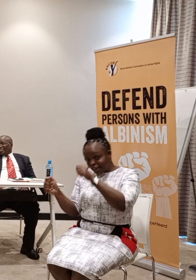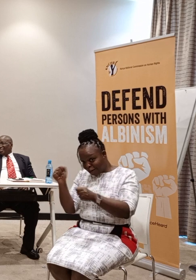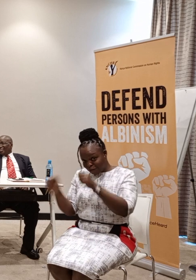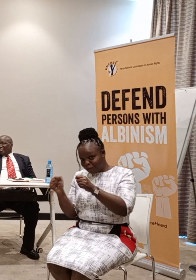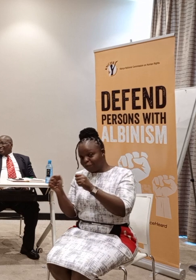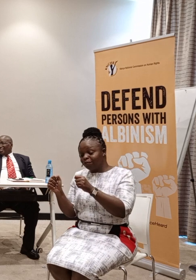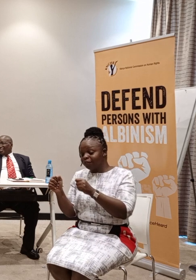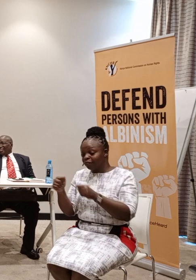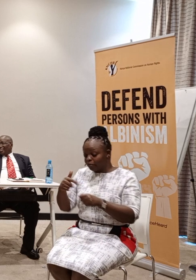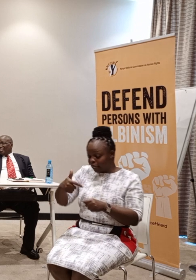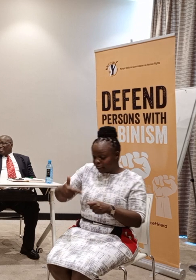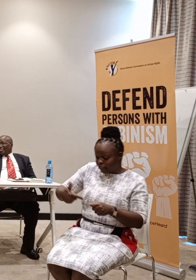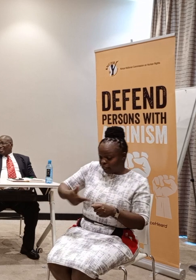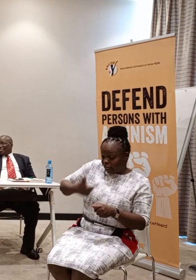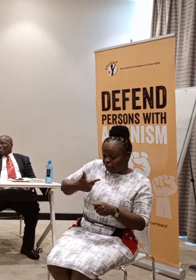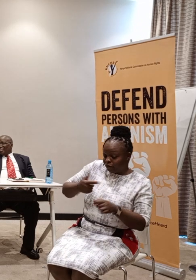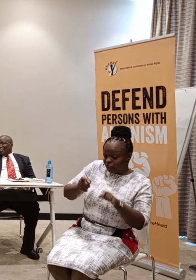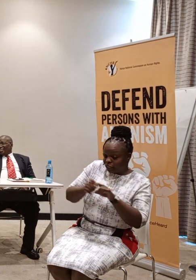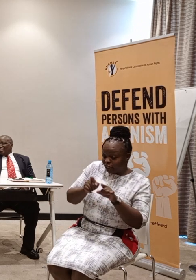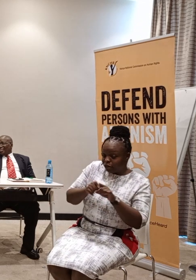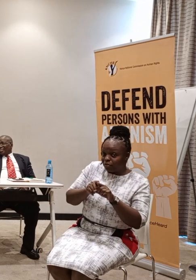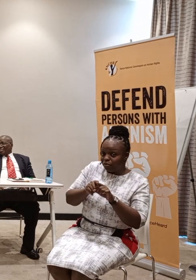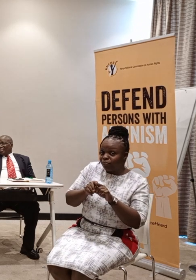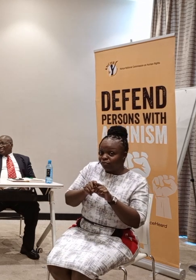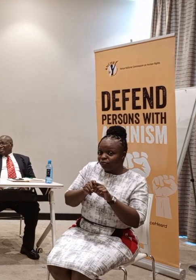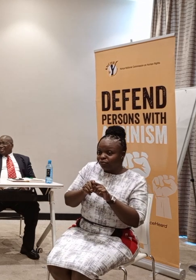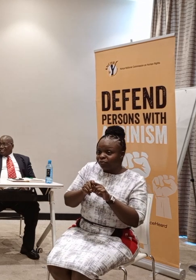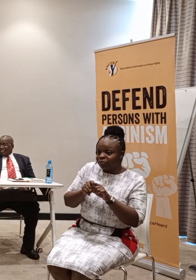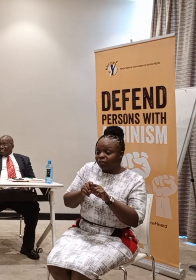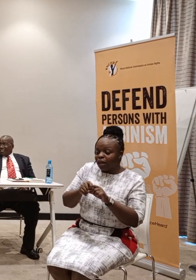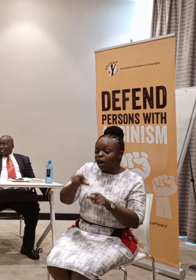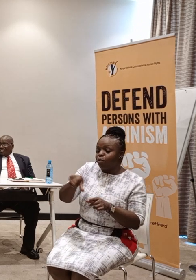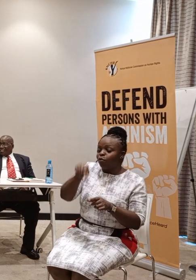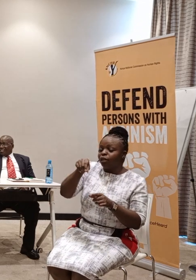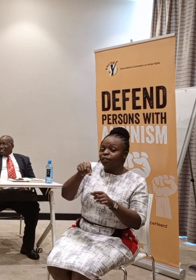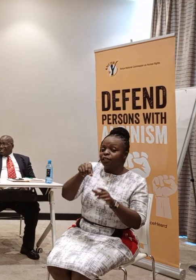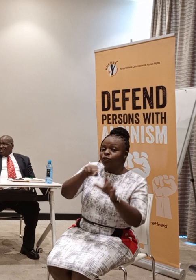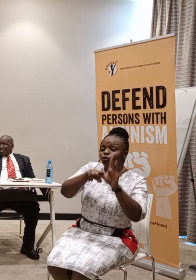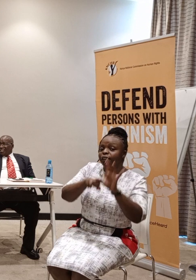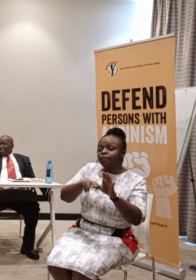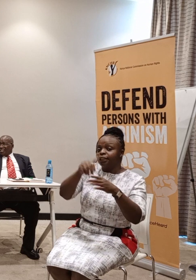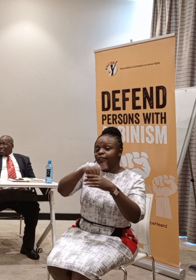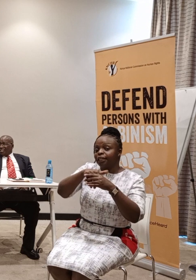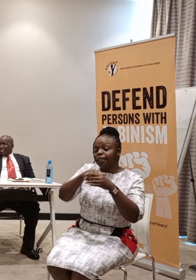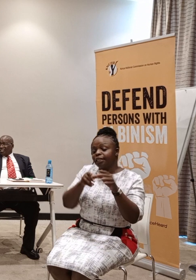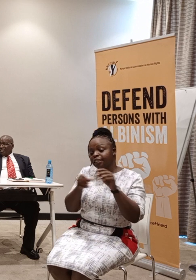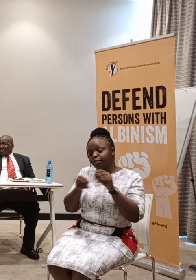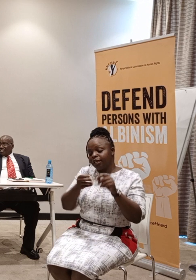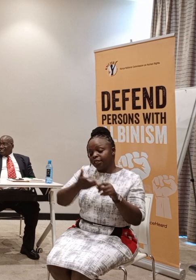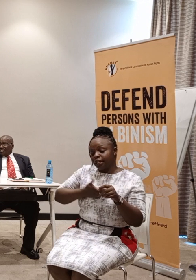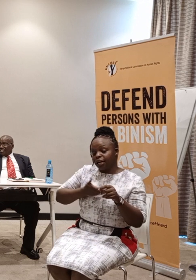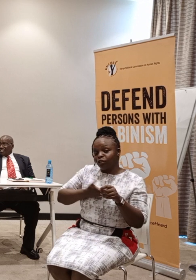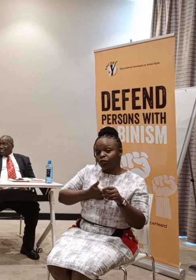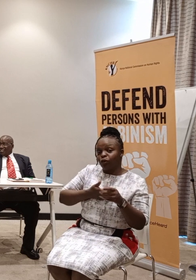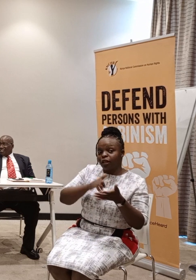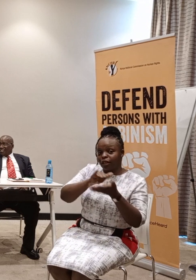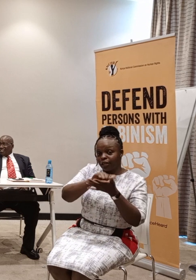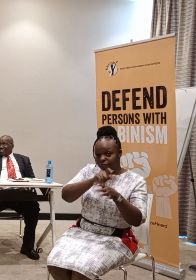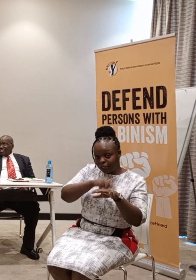and I had at that point been appointed to sit in the Disability Council, the National Council for Persons with Disabilities. I was a student, by the way. So